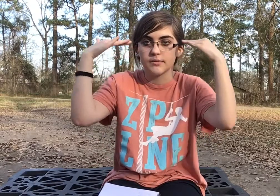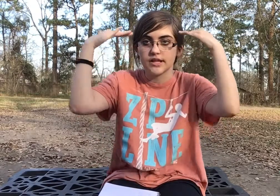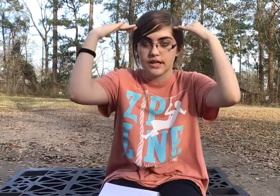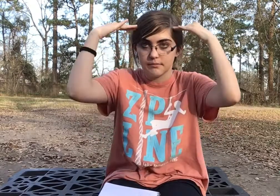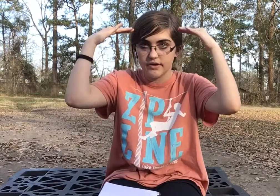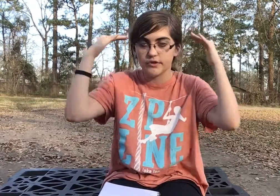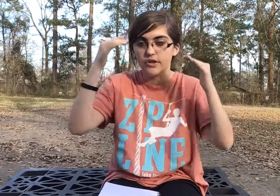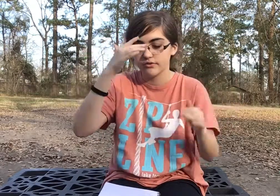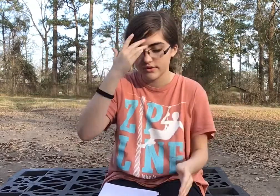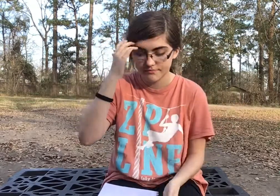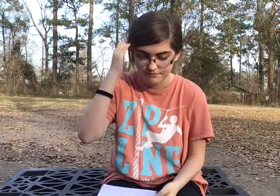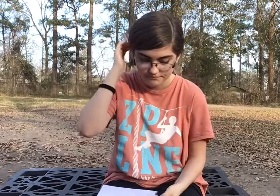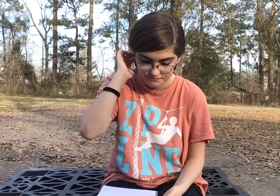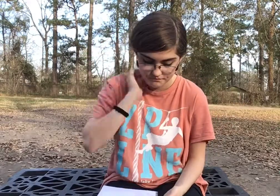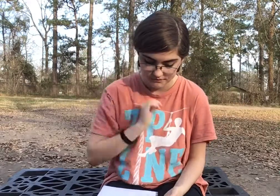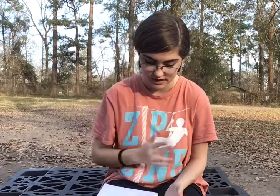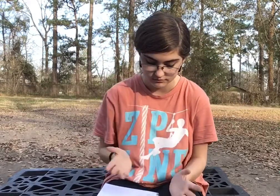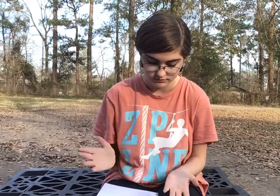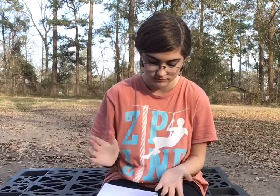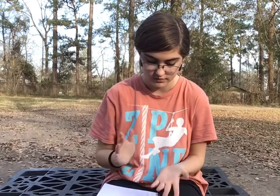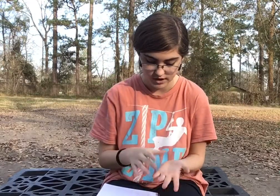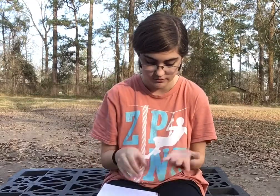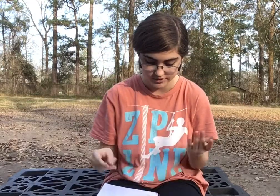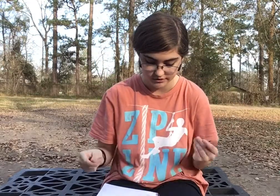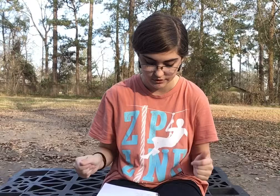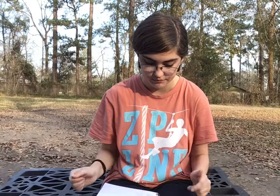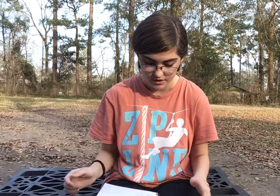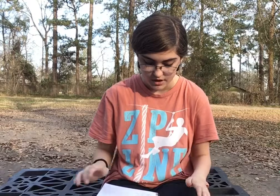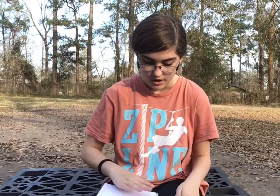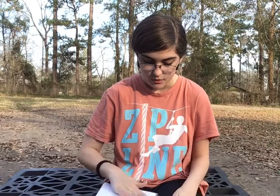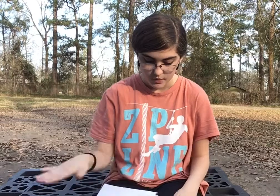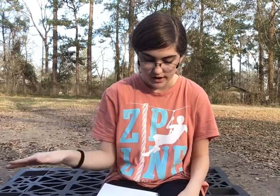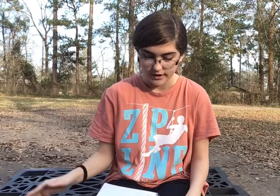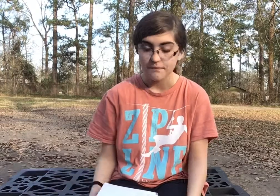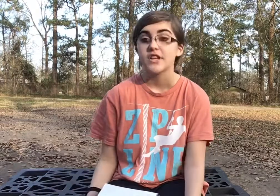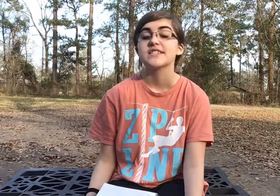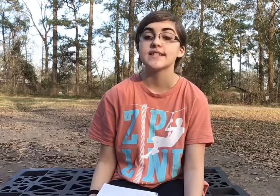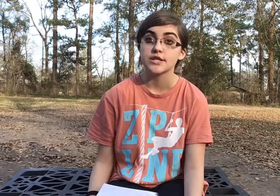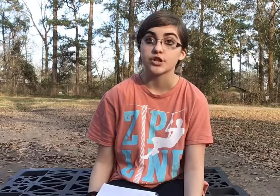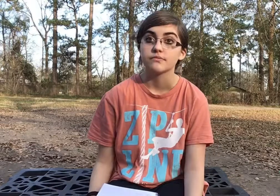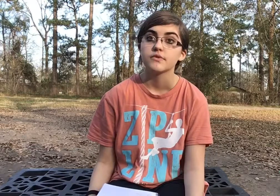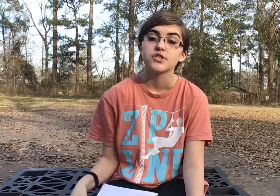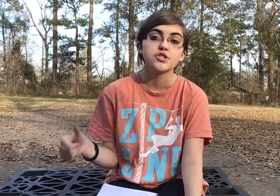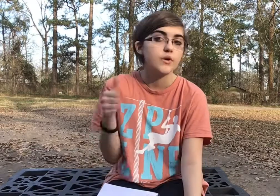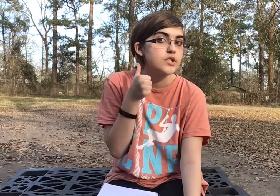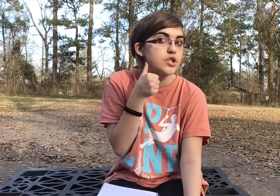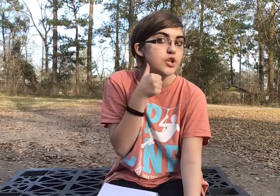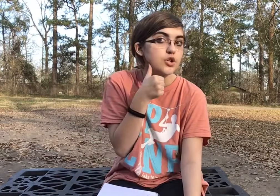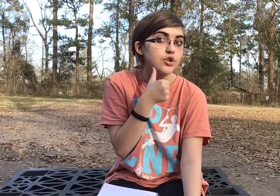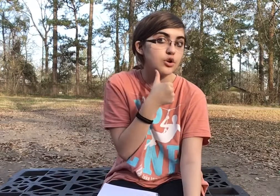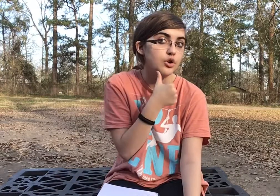like above your nose. I really don't know why. Okay, sister. So it's girl.